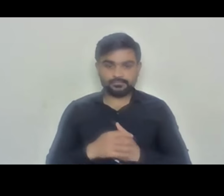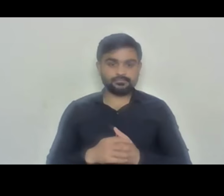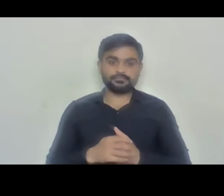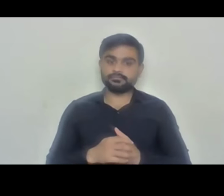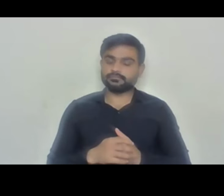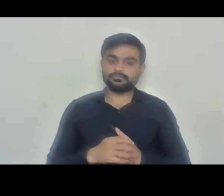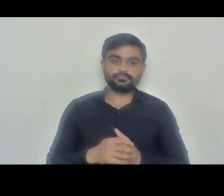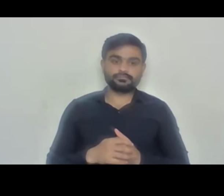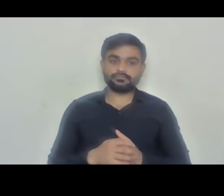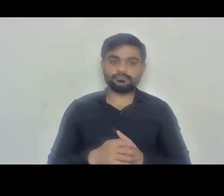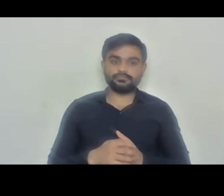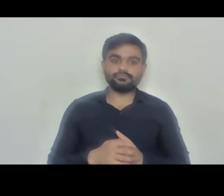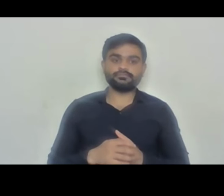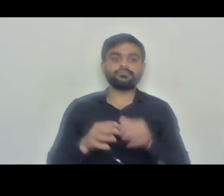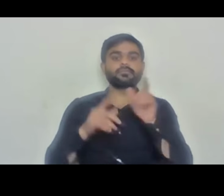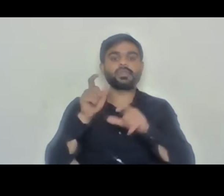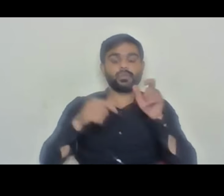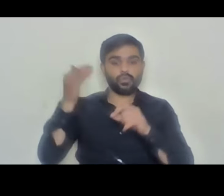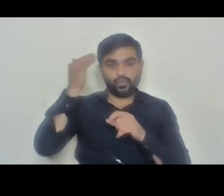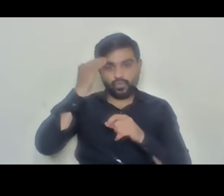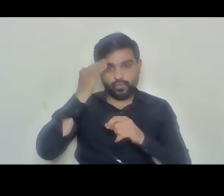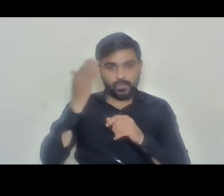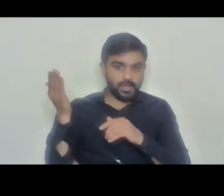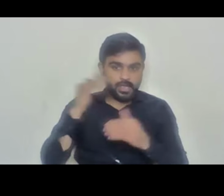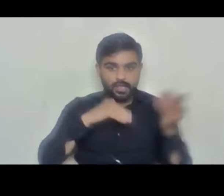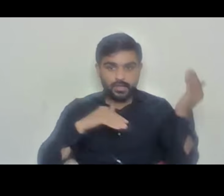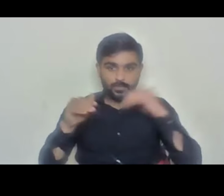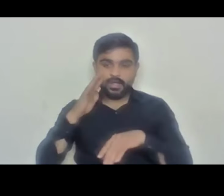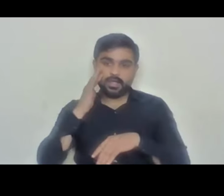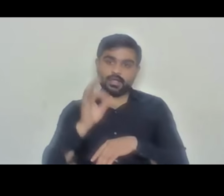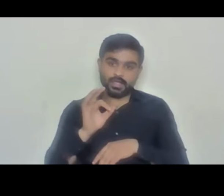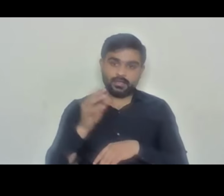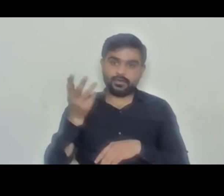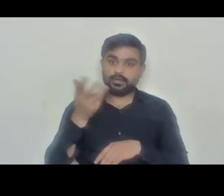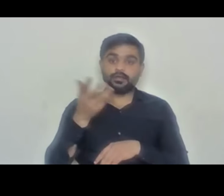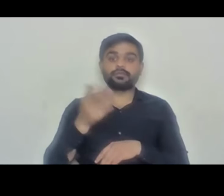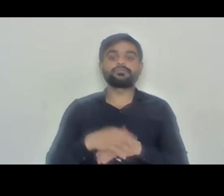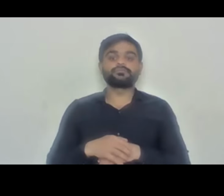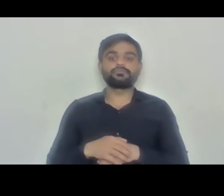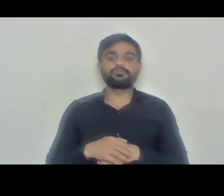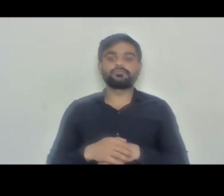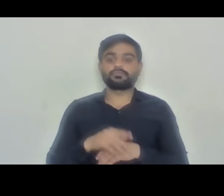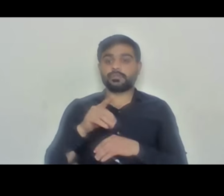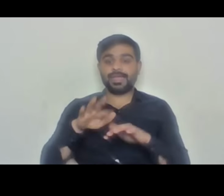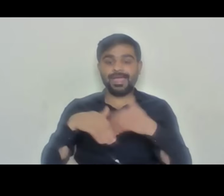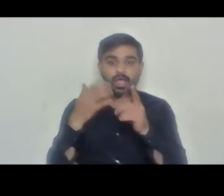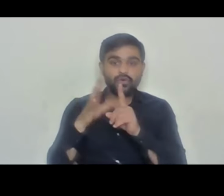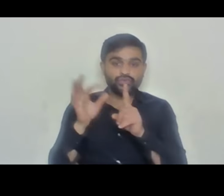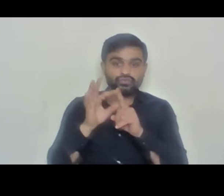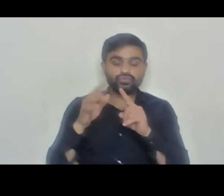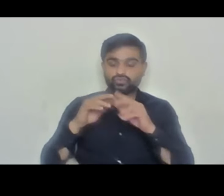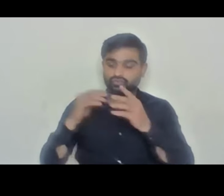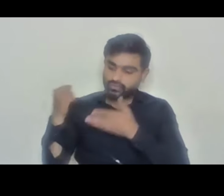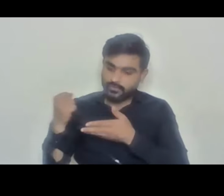So letting people know where you're coming from is important, because then that tells them how to take those